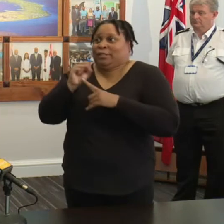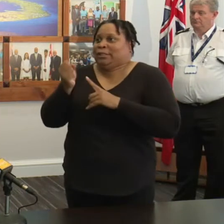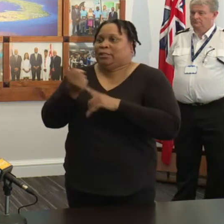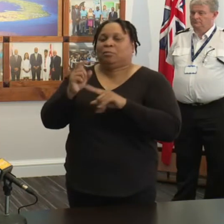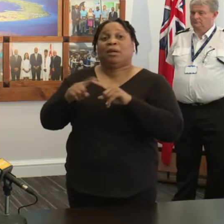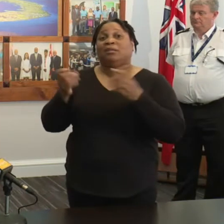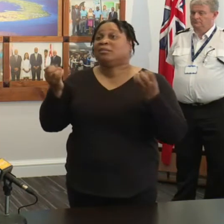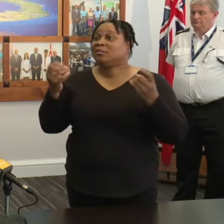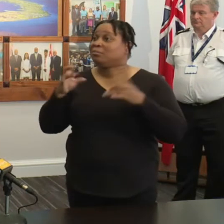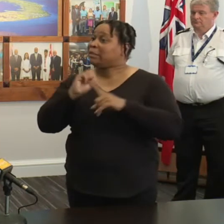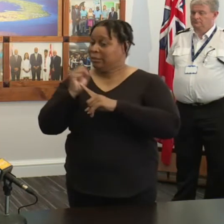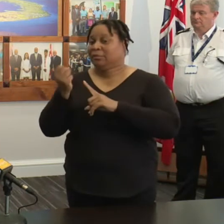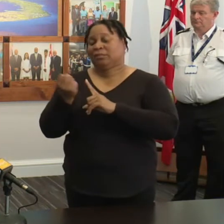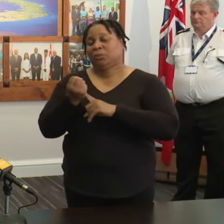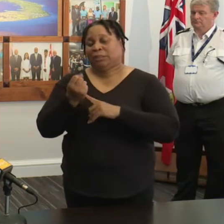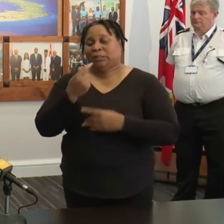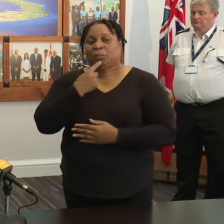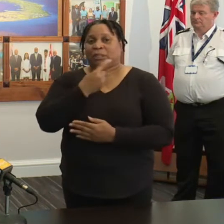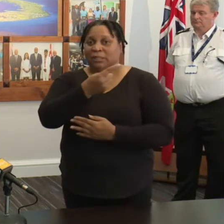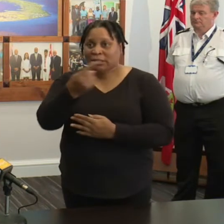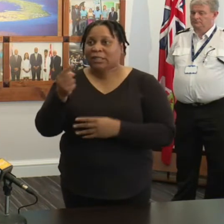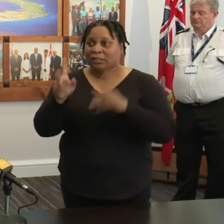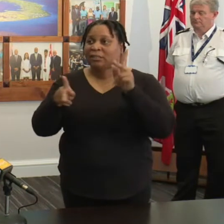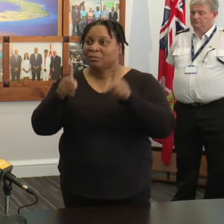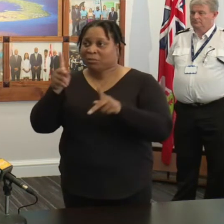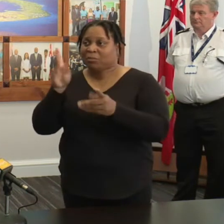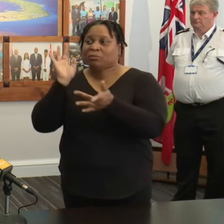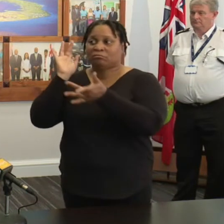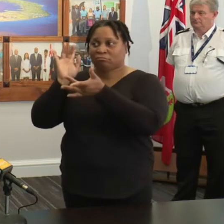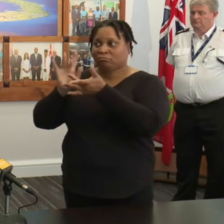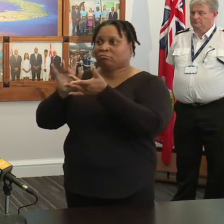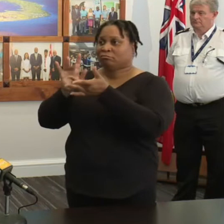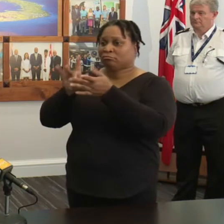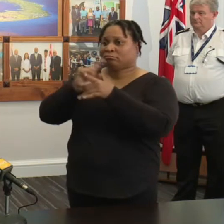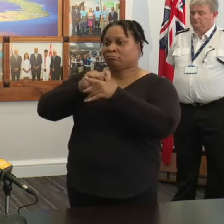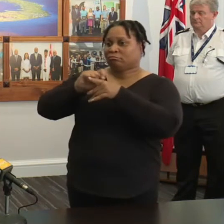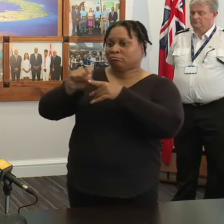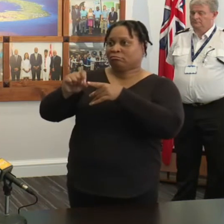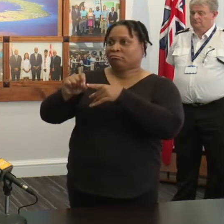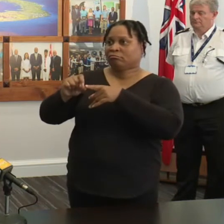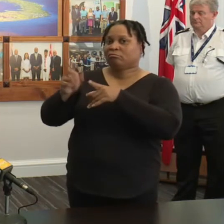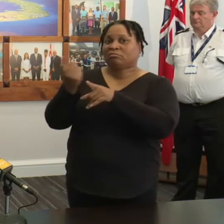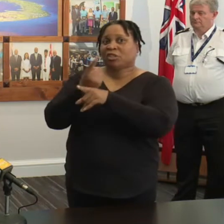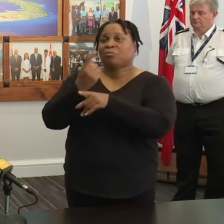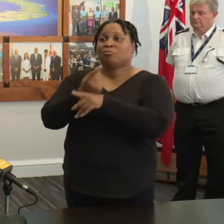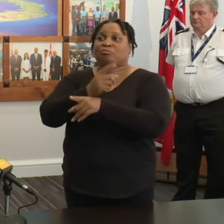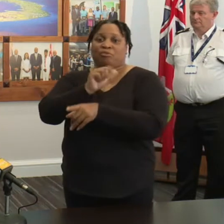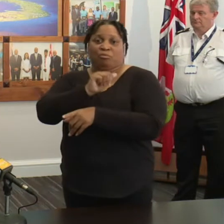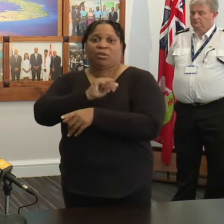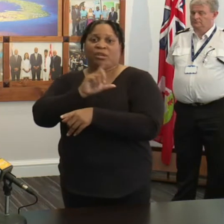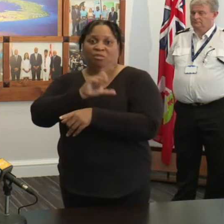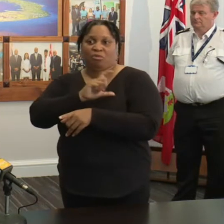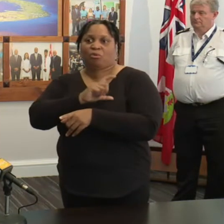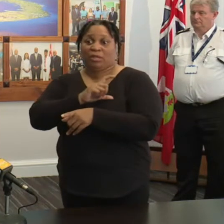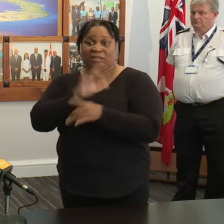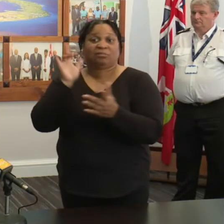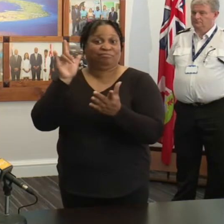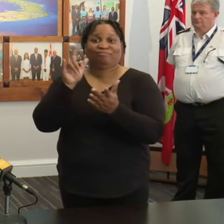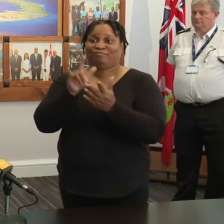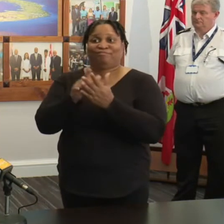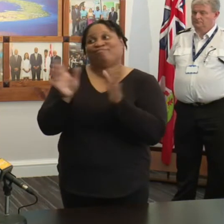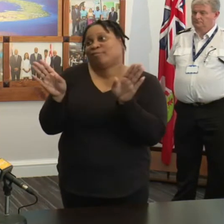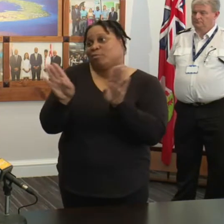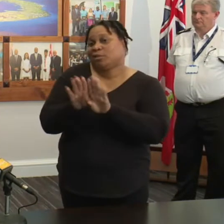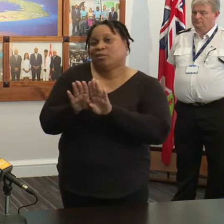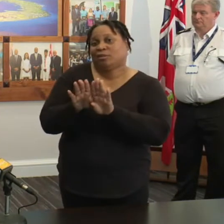many situations. And what I would say is for those persons to contact the appropriate authorities. The fact is that the airport is closed, and it